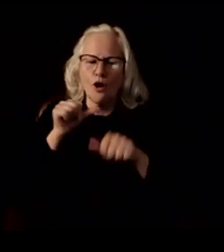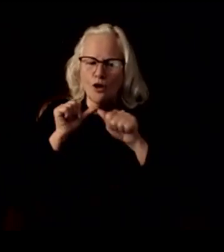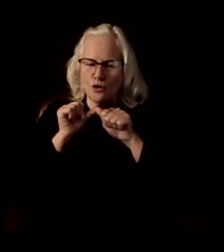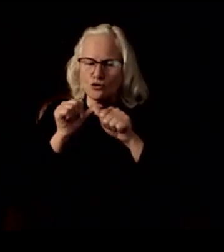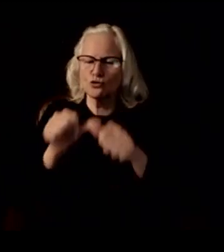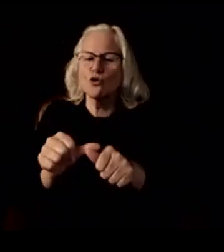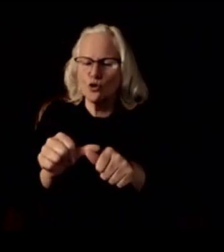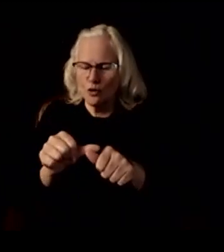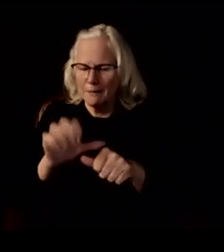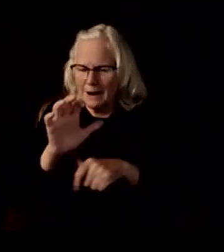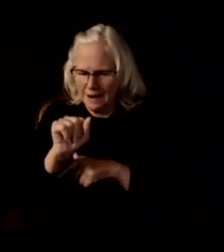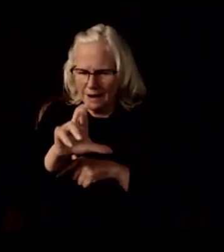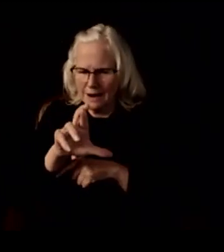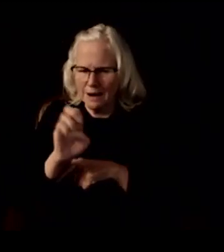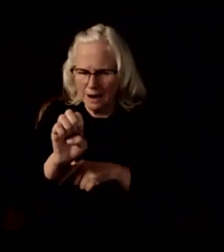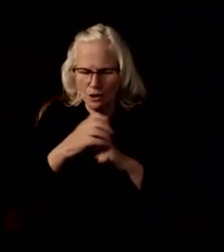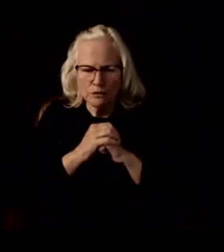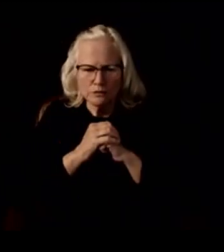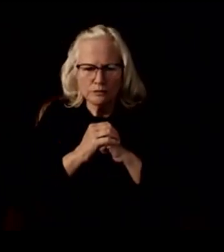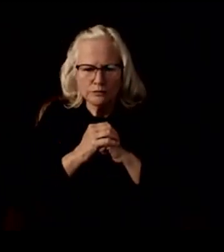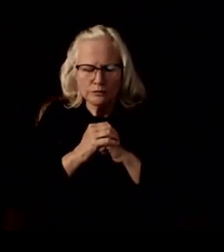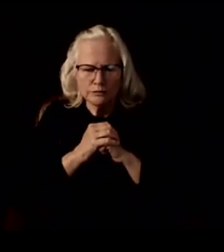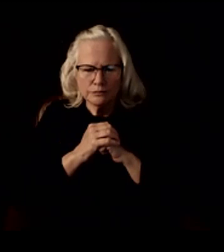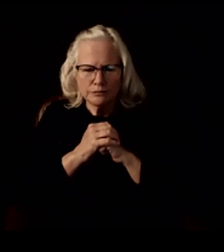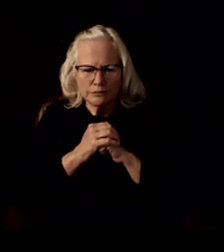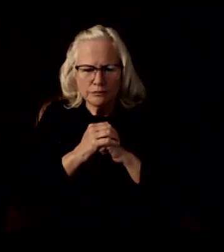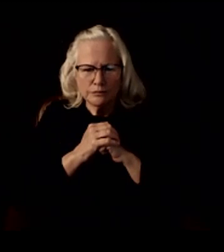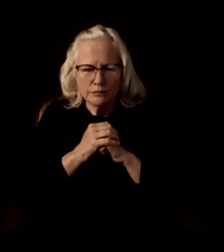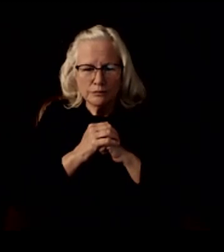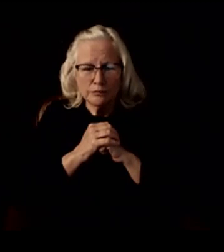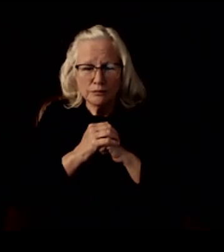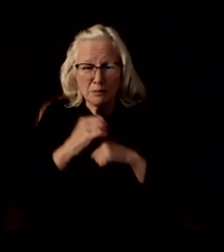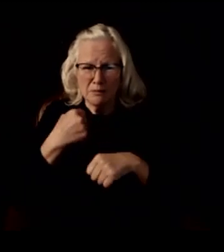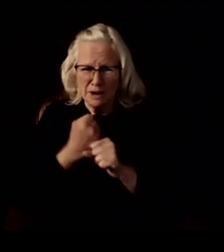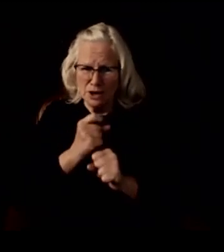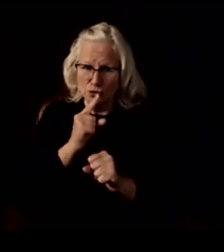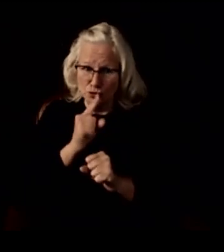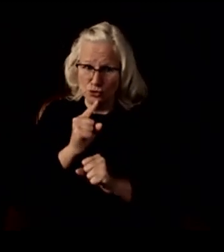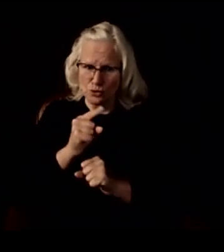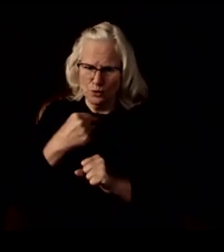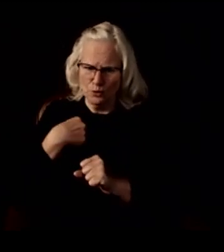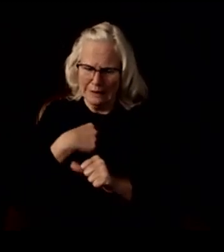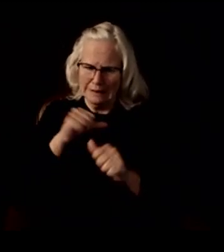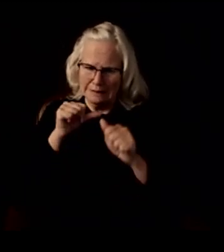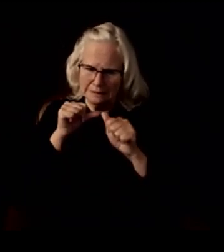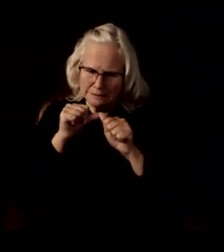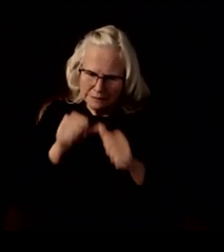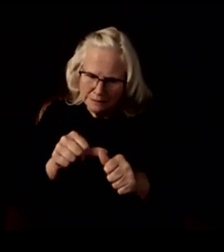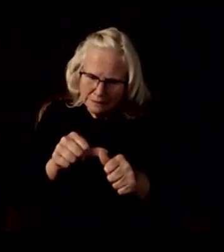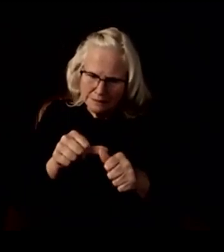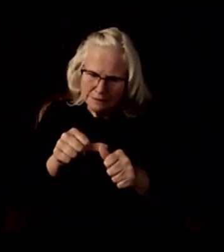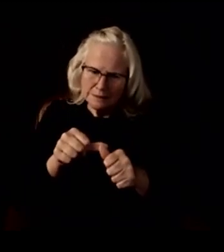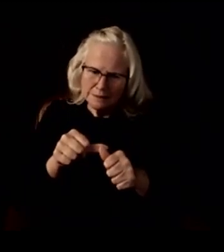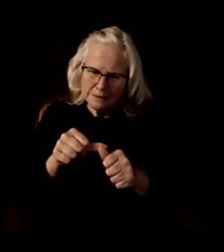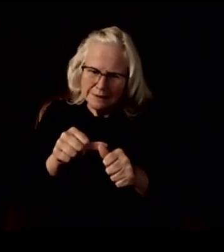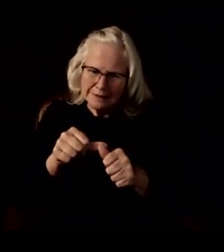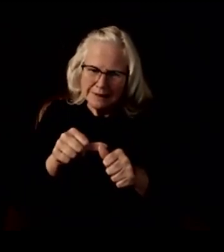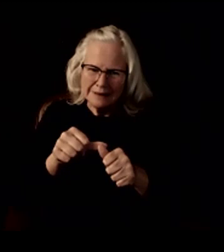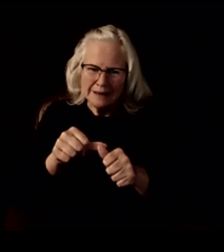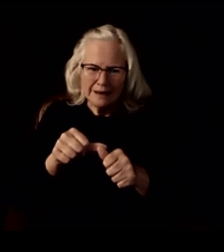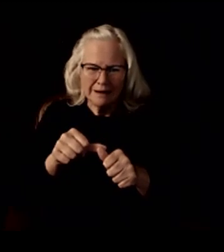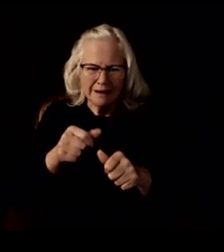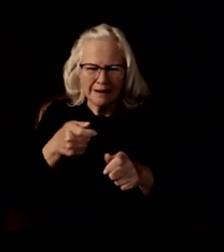continue to get a handle on what's happening there. But again, the challenge is if a test takes 15 minutes, which